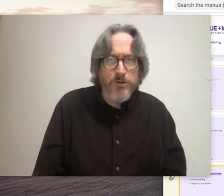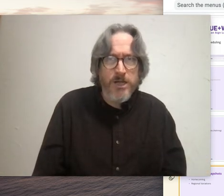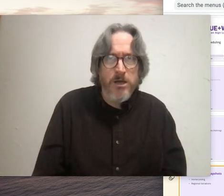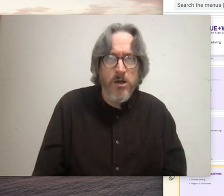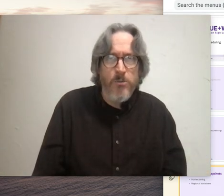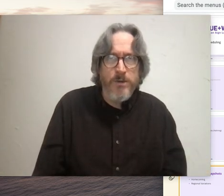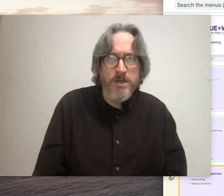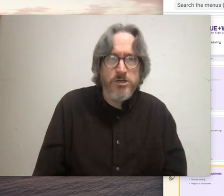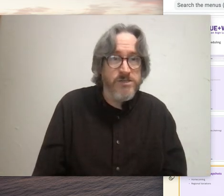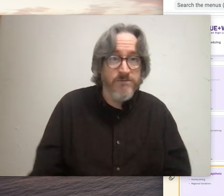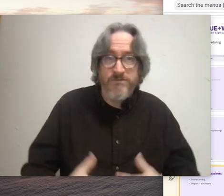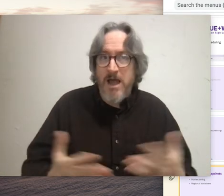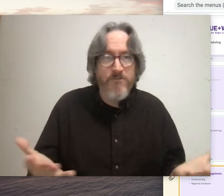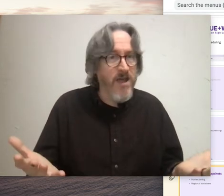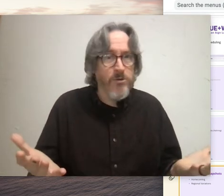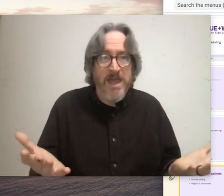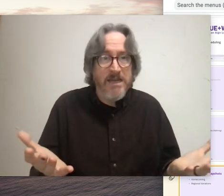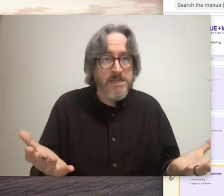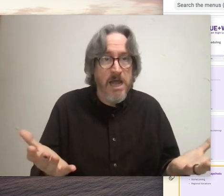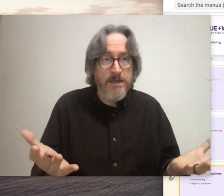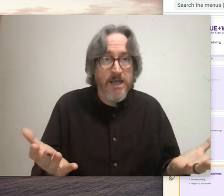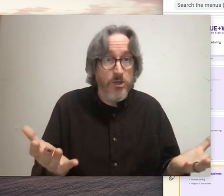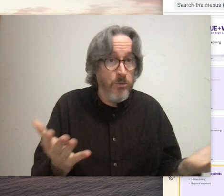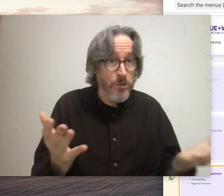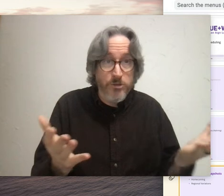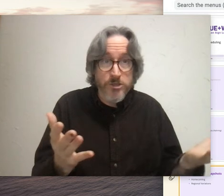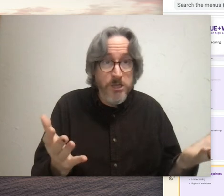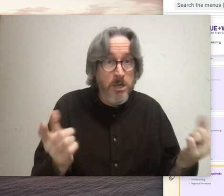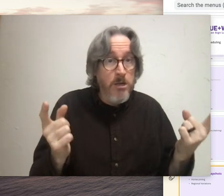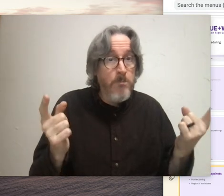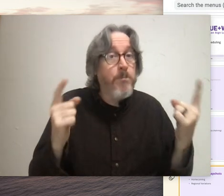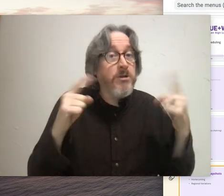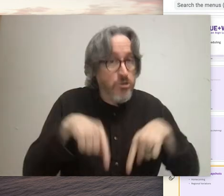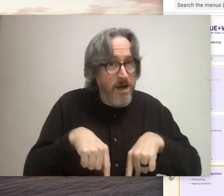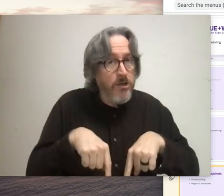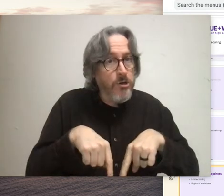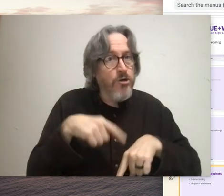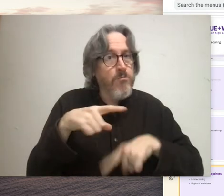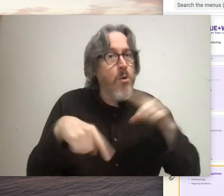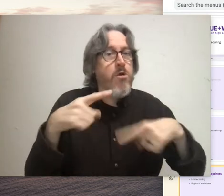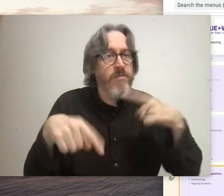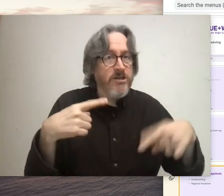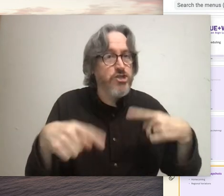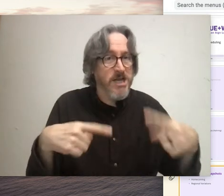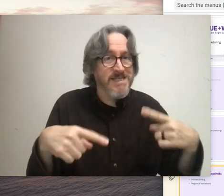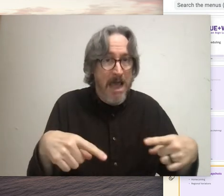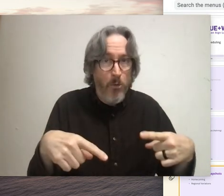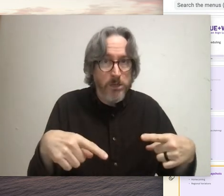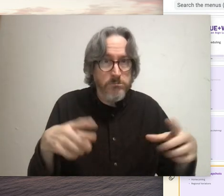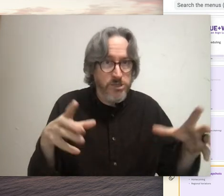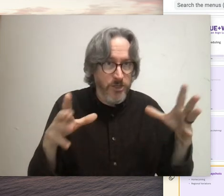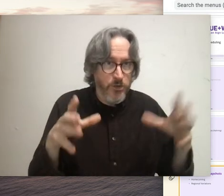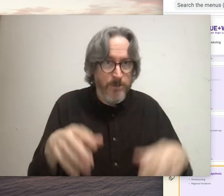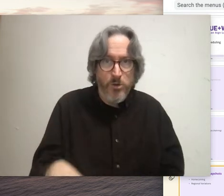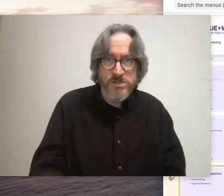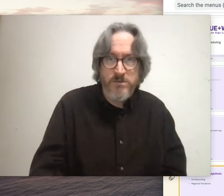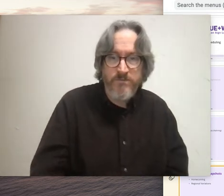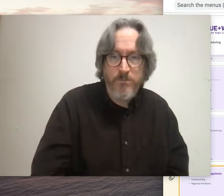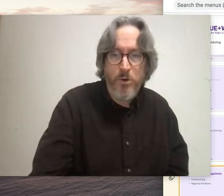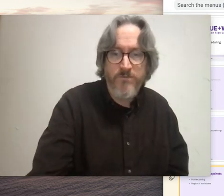be pretty open in terms of I'm fine with any sign that you learned, but try to learn more than just that one so that you